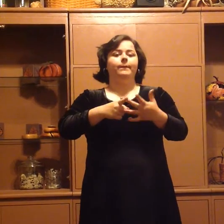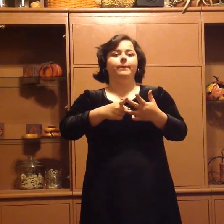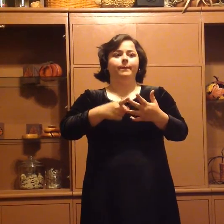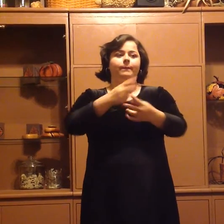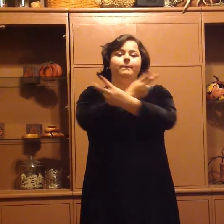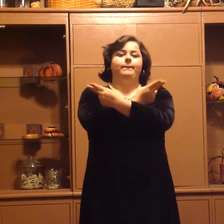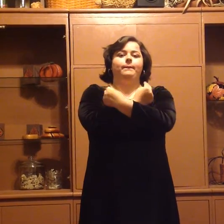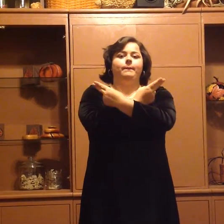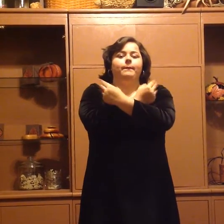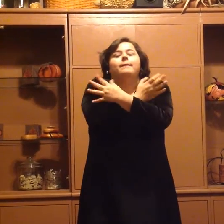bunny hugs,